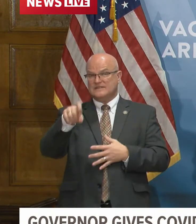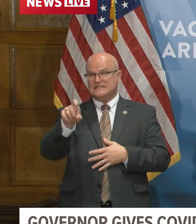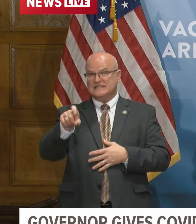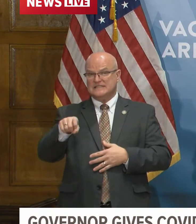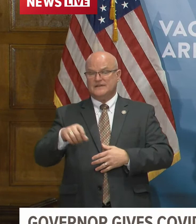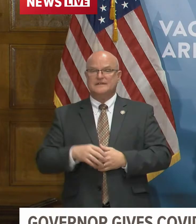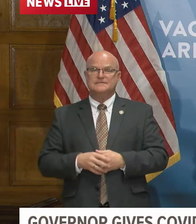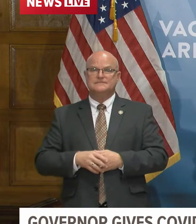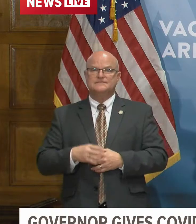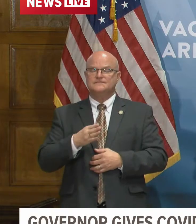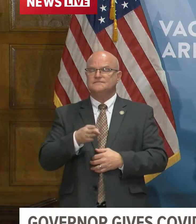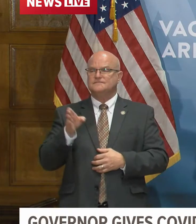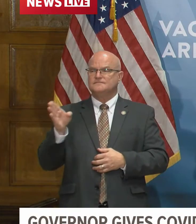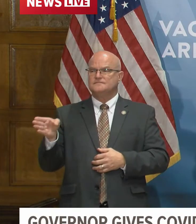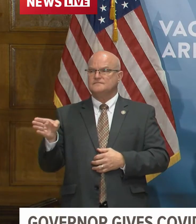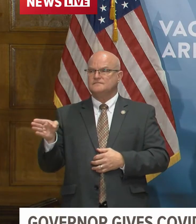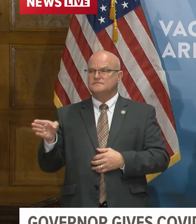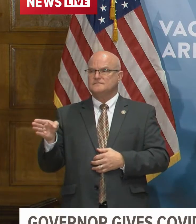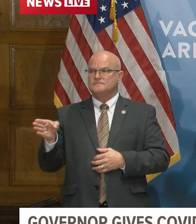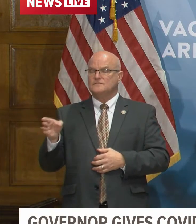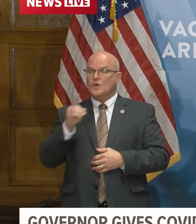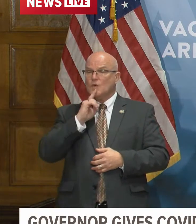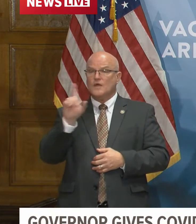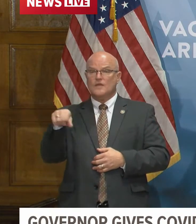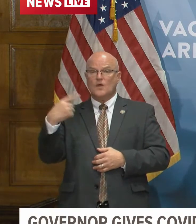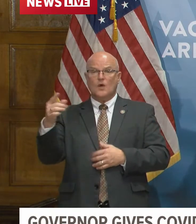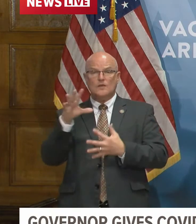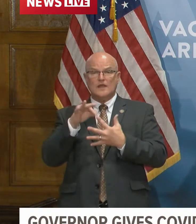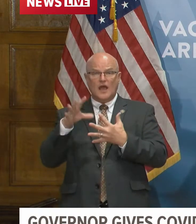necessary. So it's really the only option